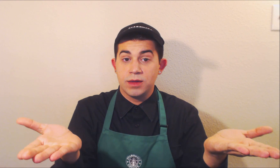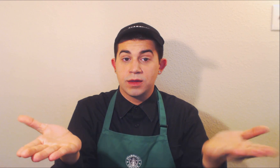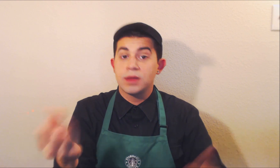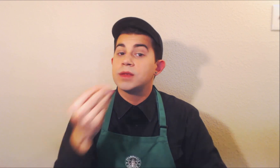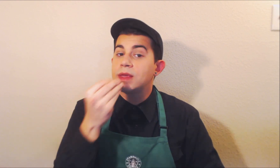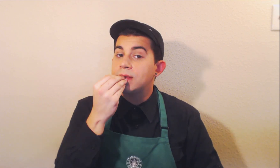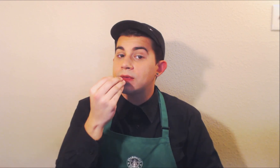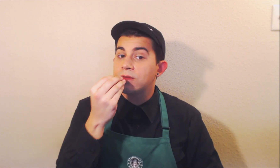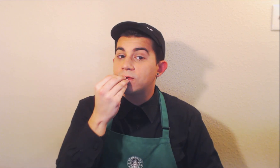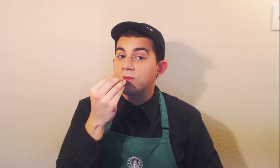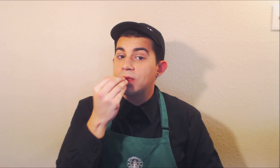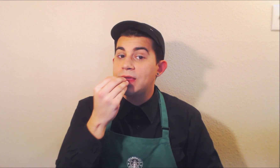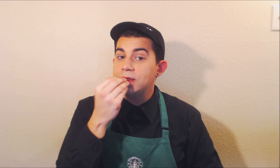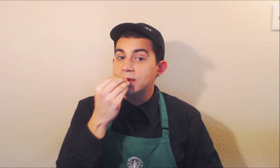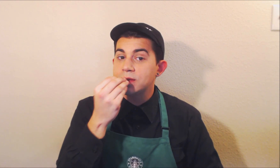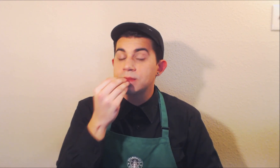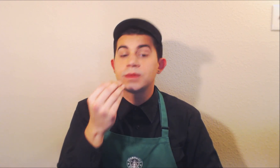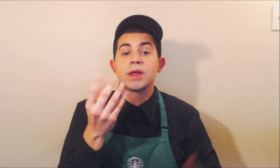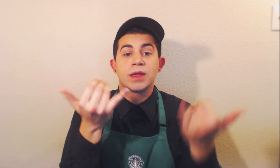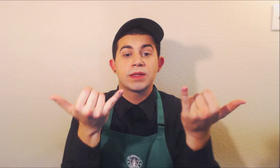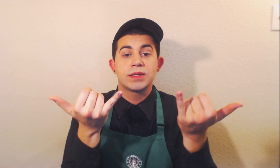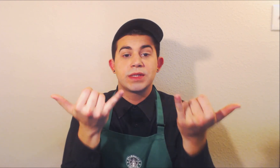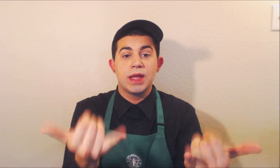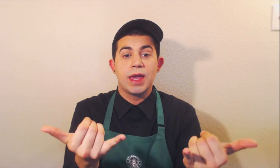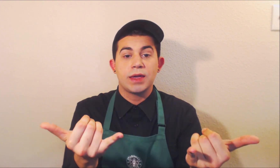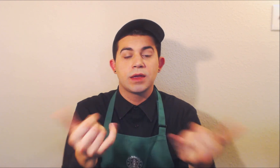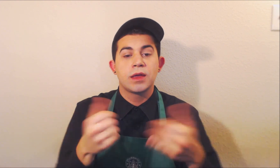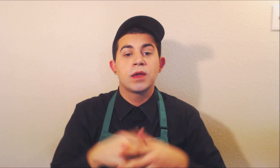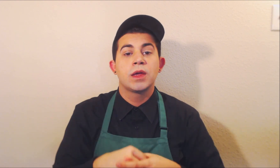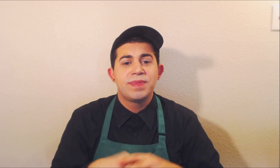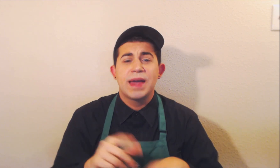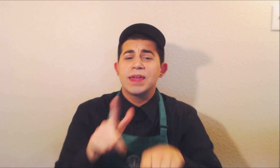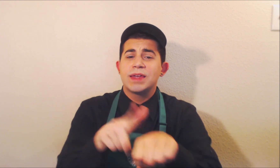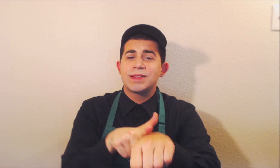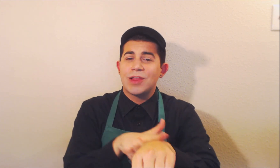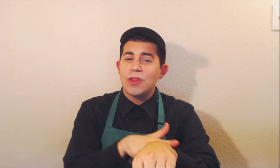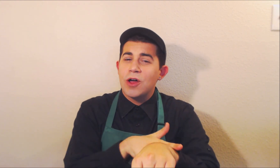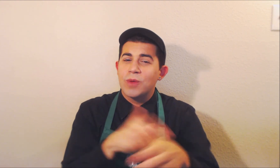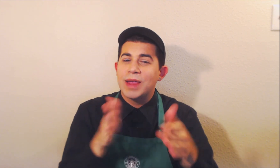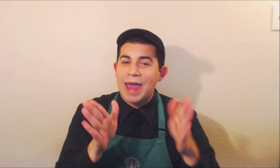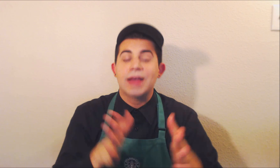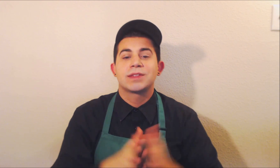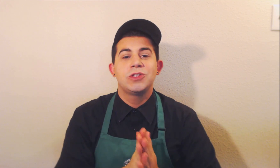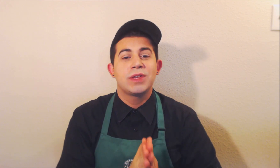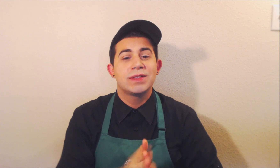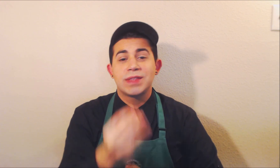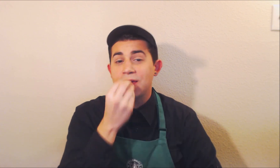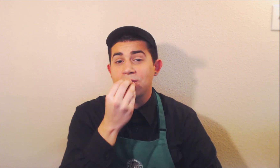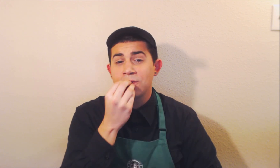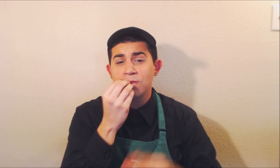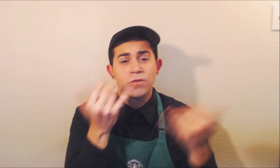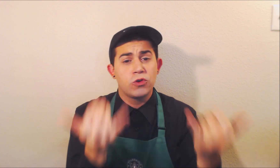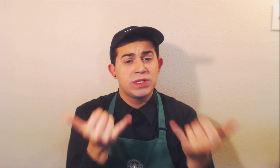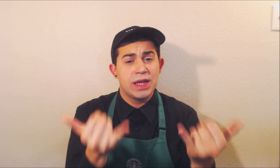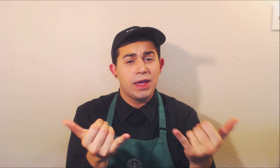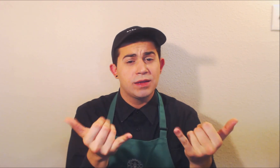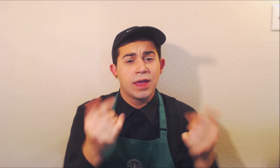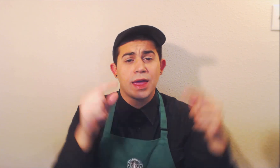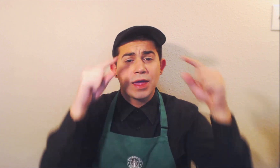something eat today? That is a long way to ask. You can say food today